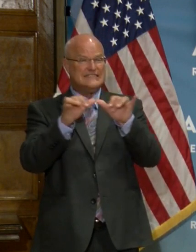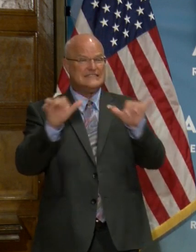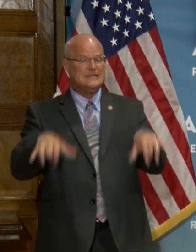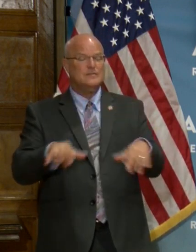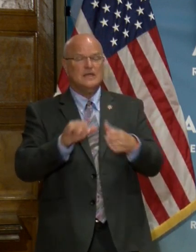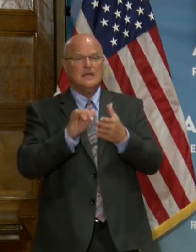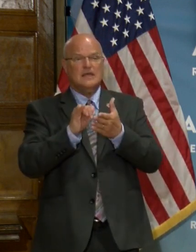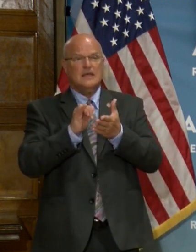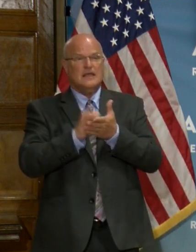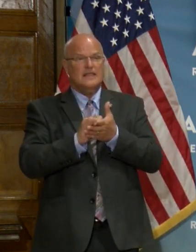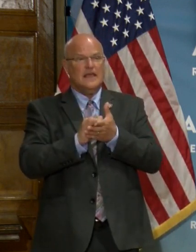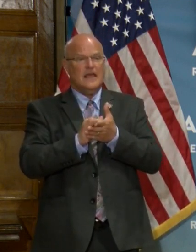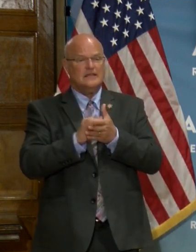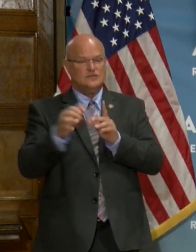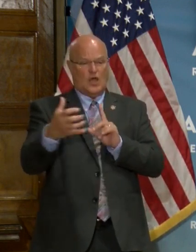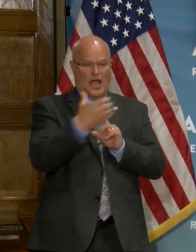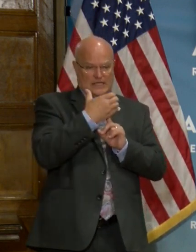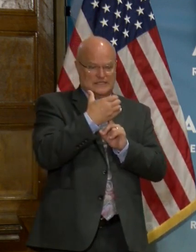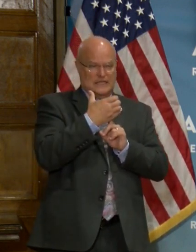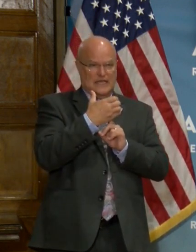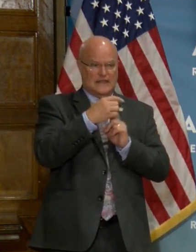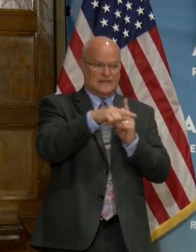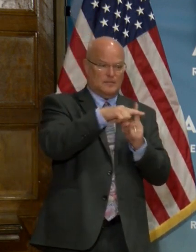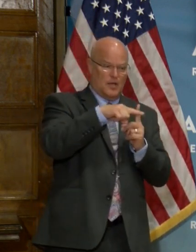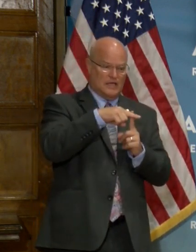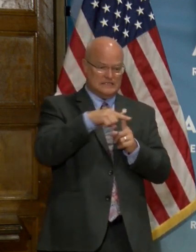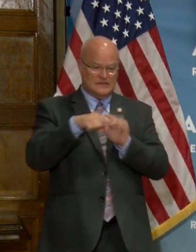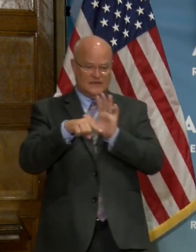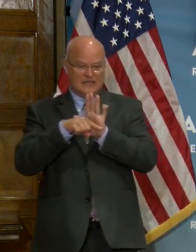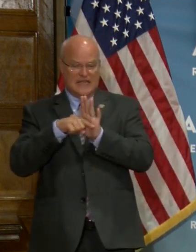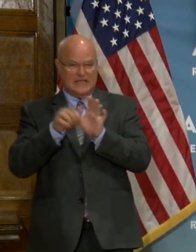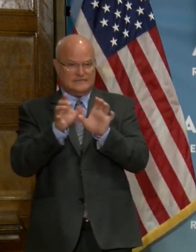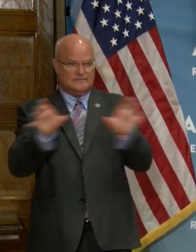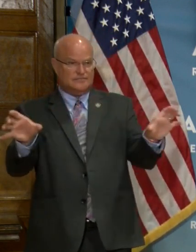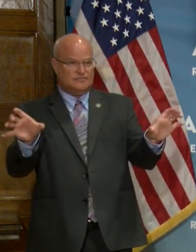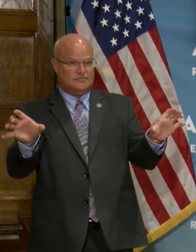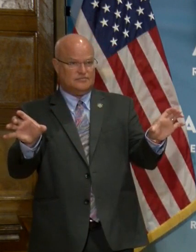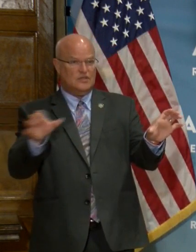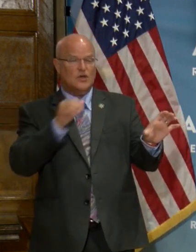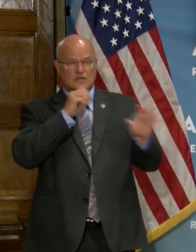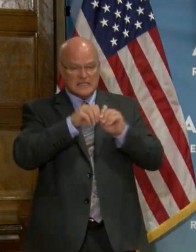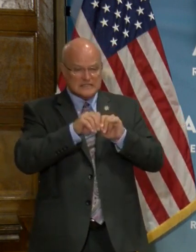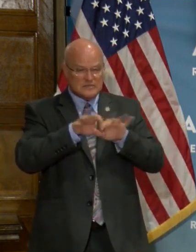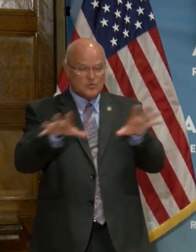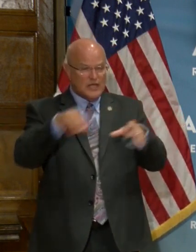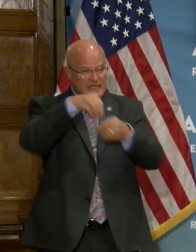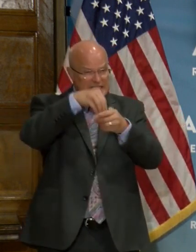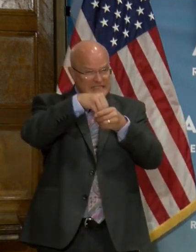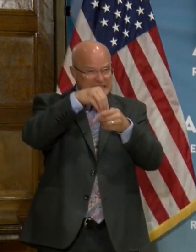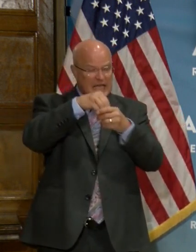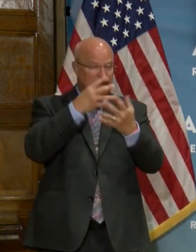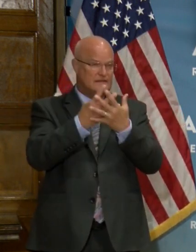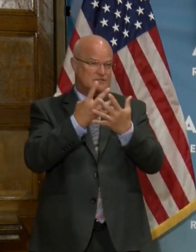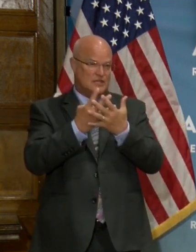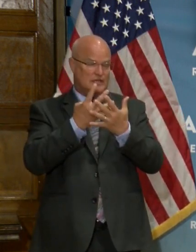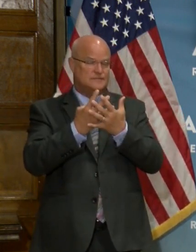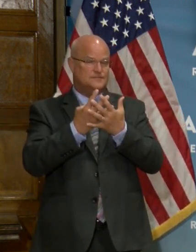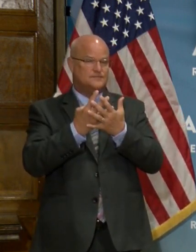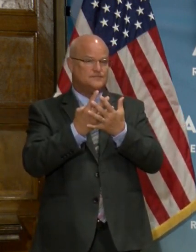system, that you isolate your positives from your negatives so that it's not spread within